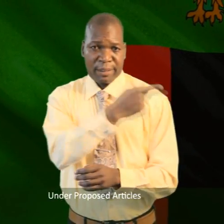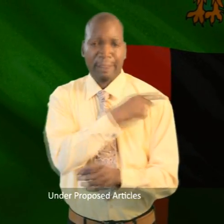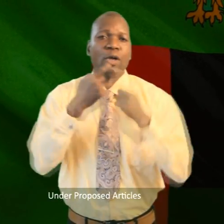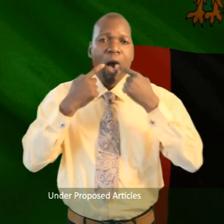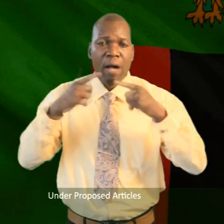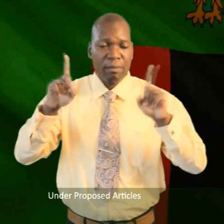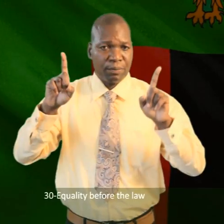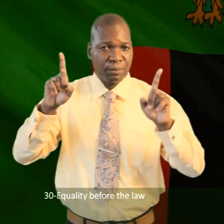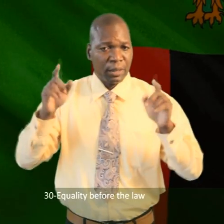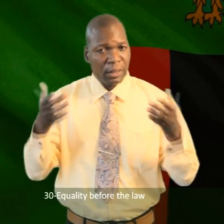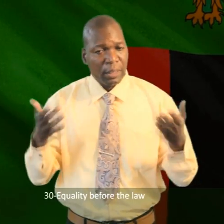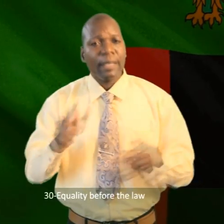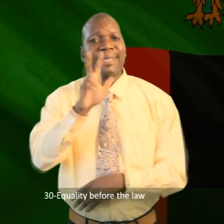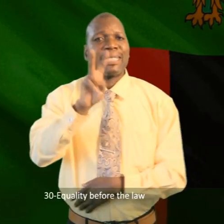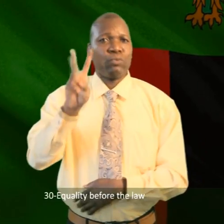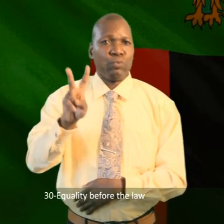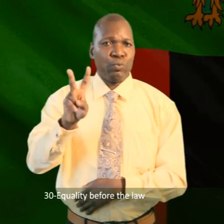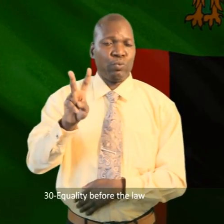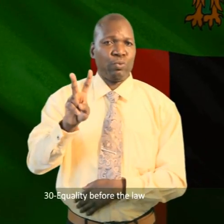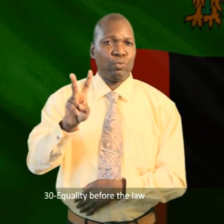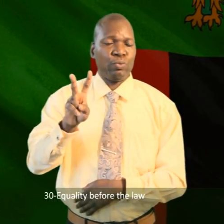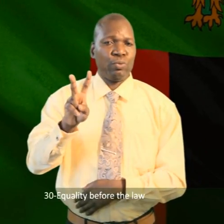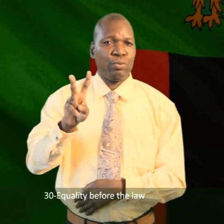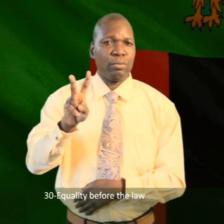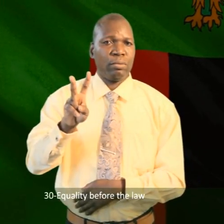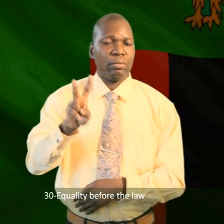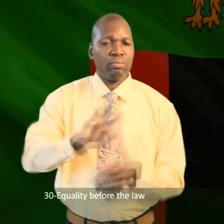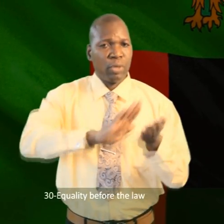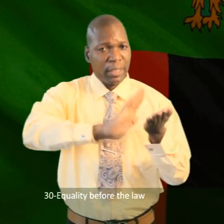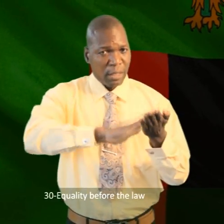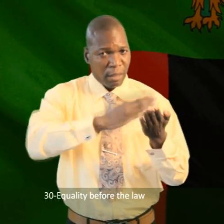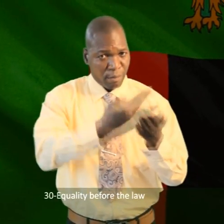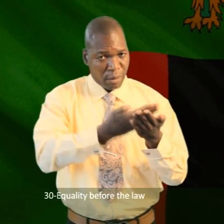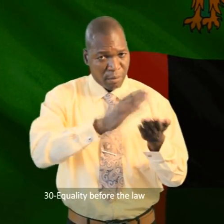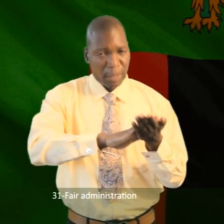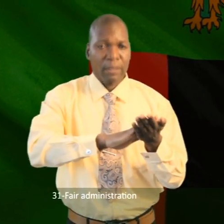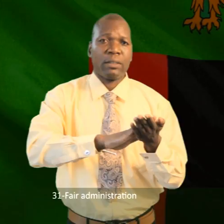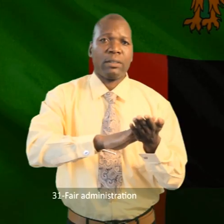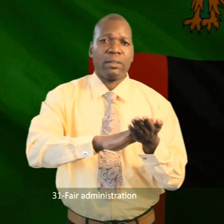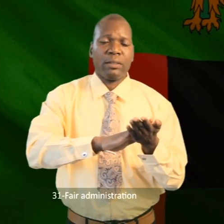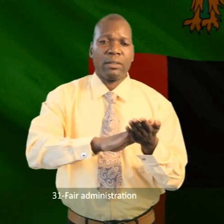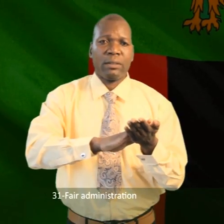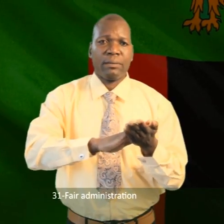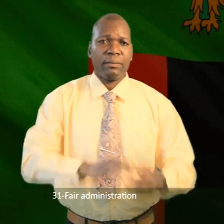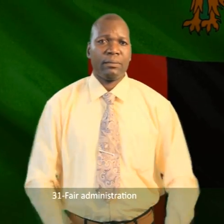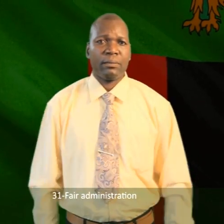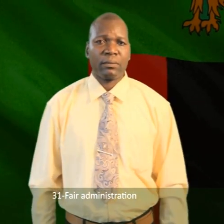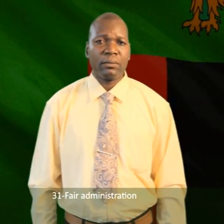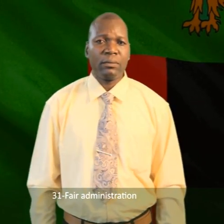articles, 30, equality before the law. 31, fair